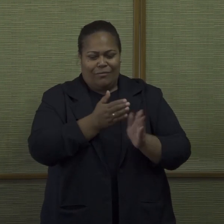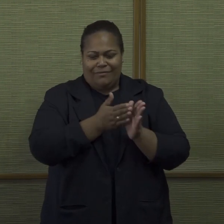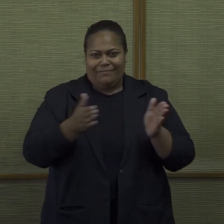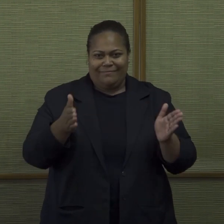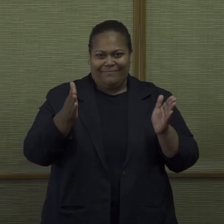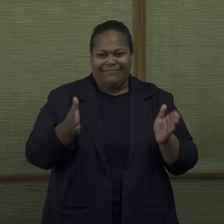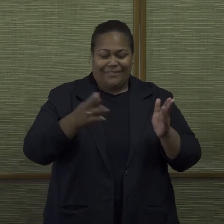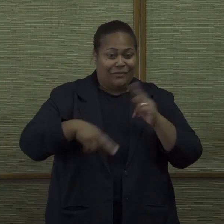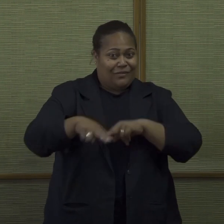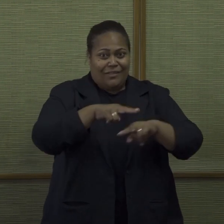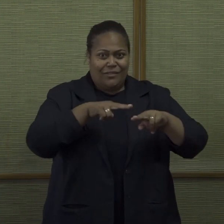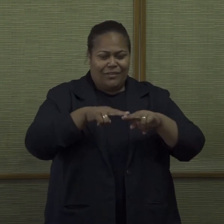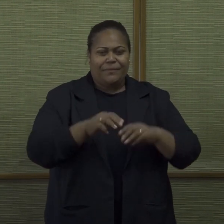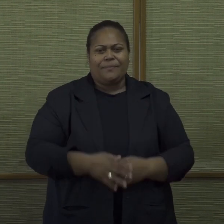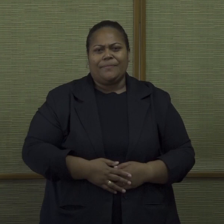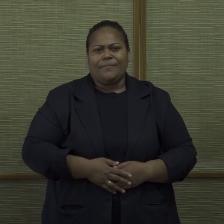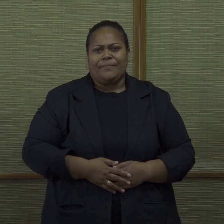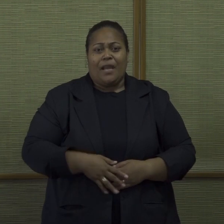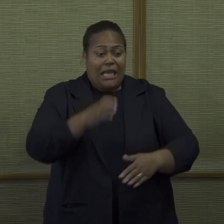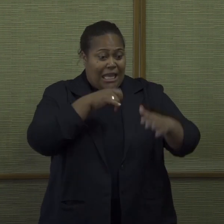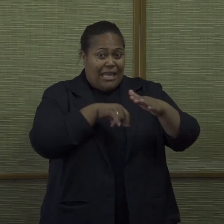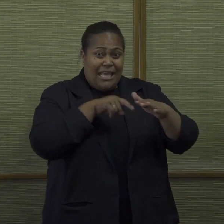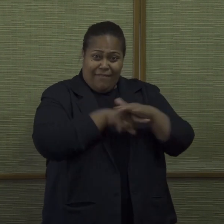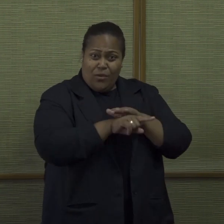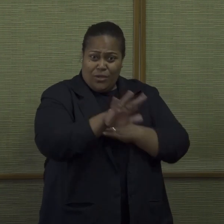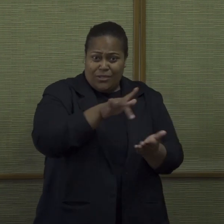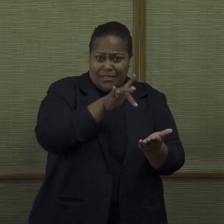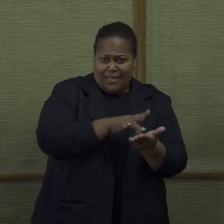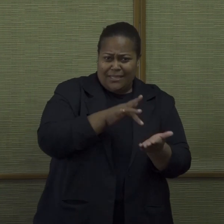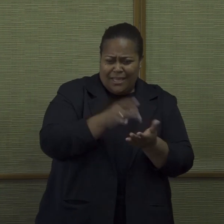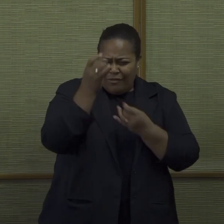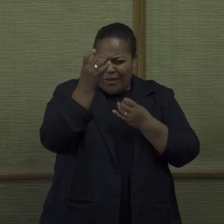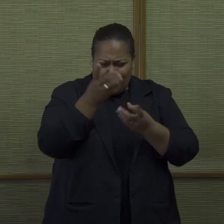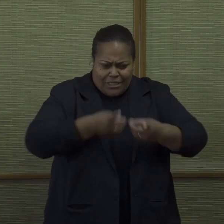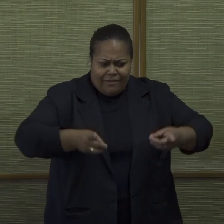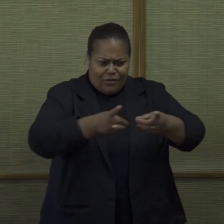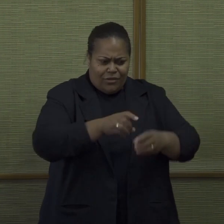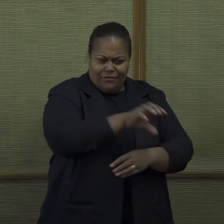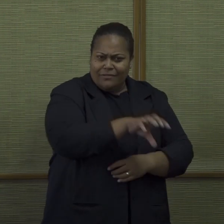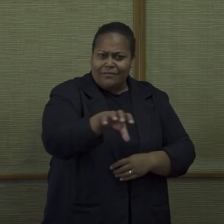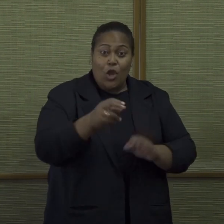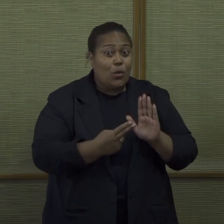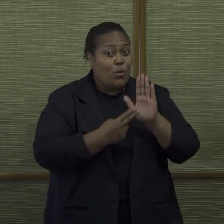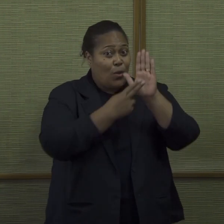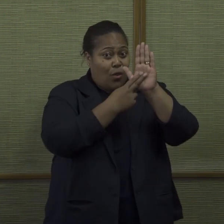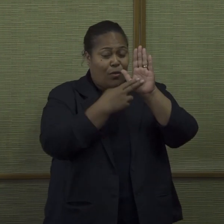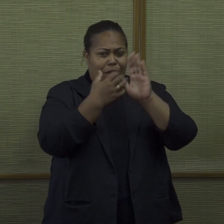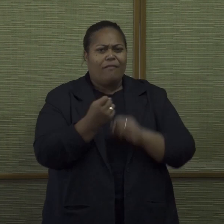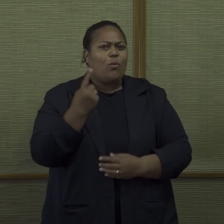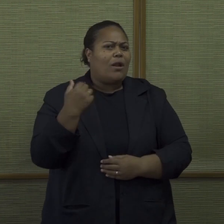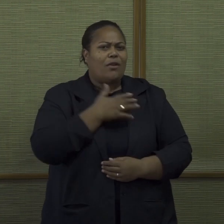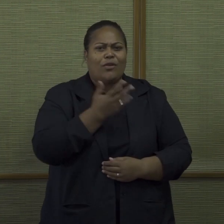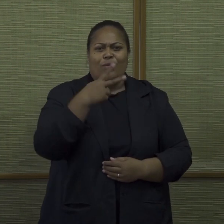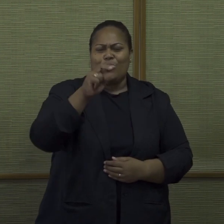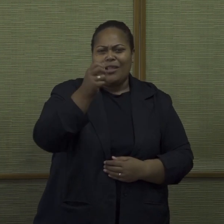Fiji. For evacuation centers, just the detail per division. As I'd mentioned earlier, for Northern Division, we have